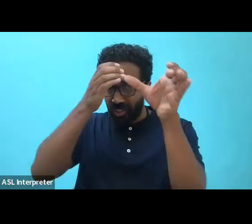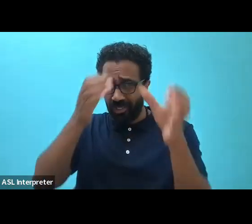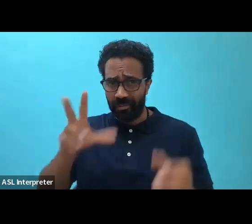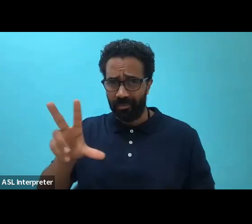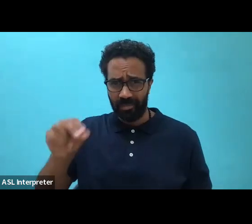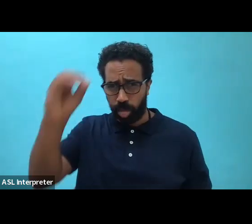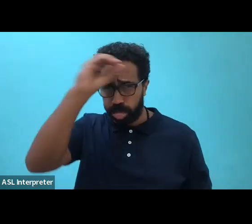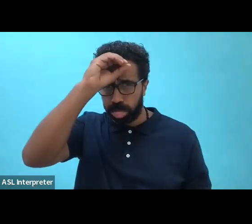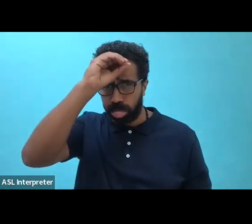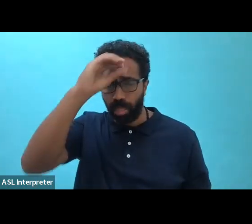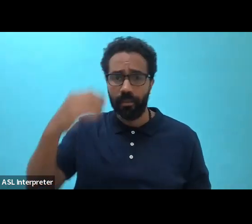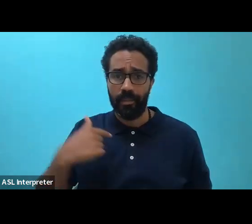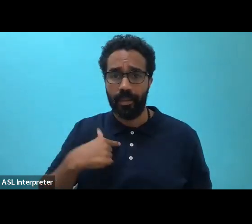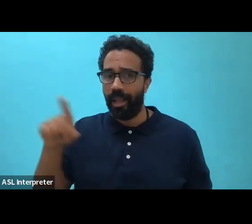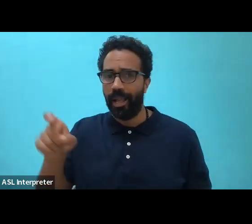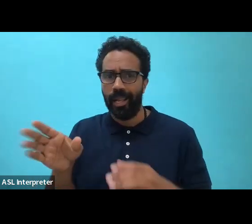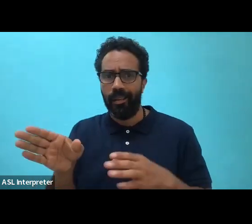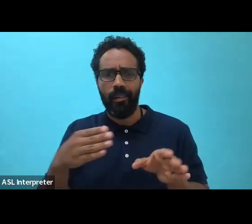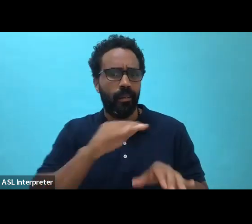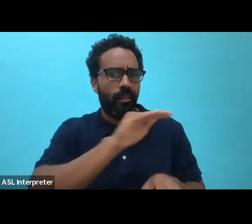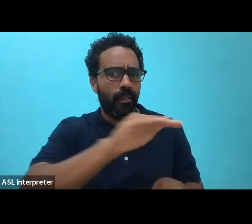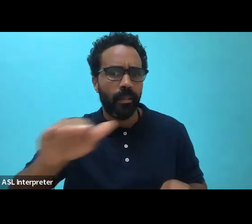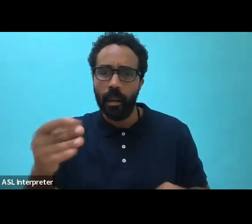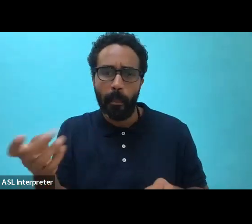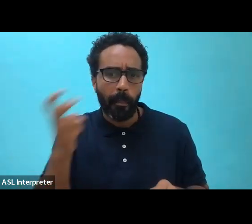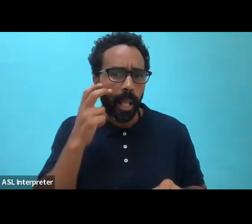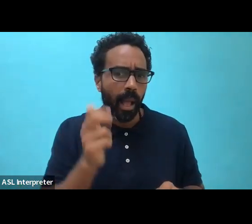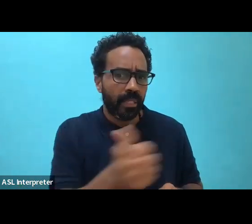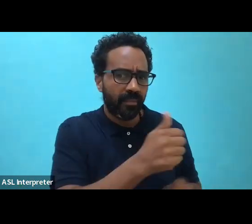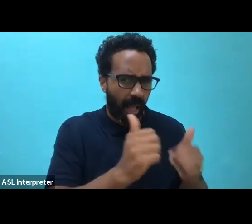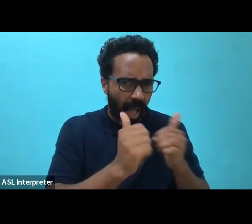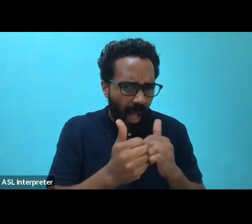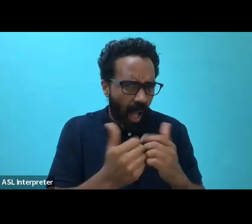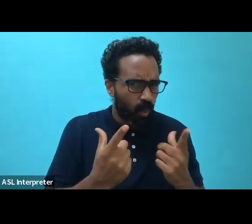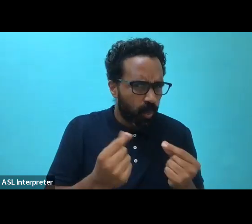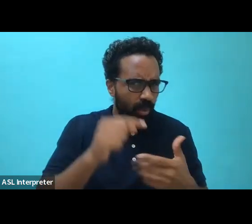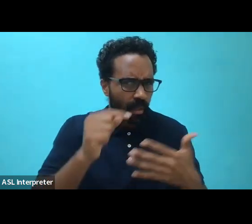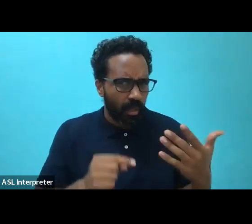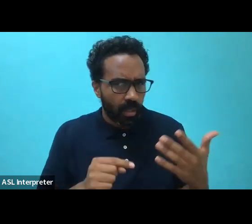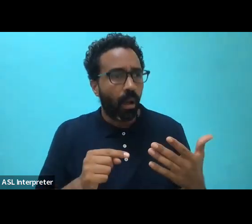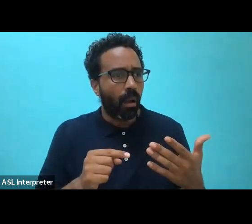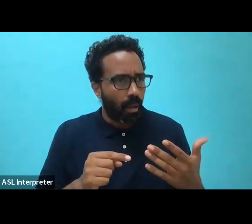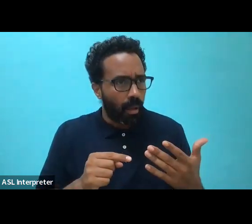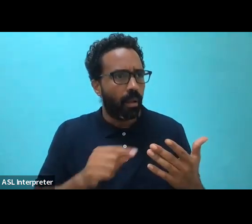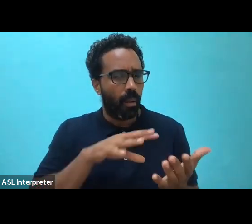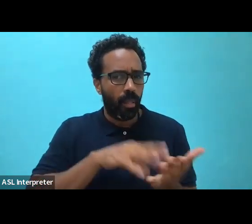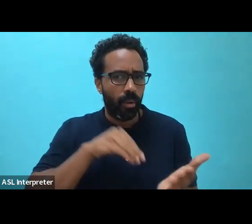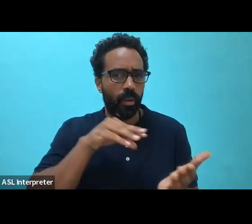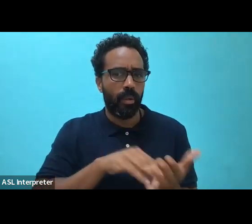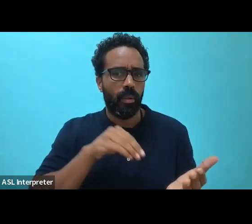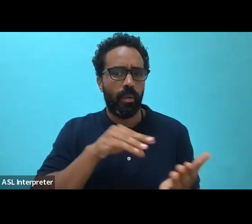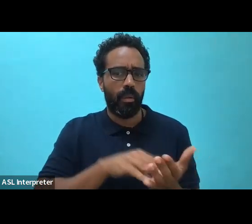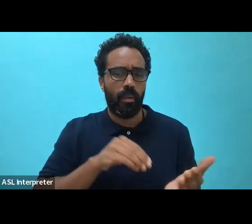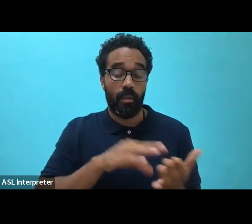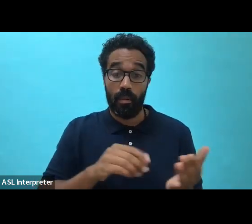turn to blind people themselves to find out how to do those things. How many of us